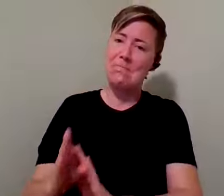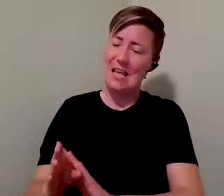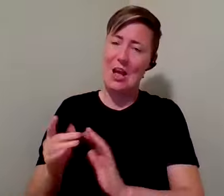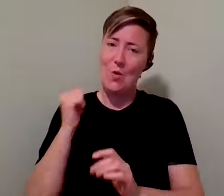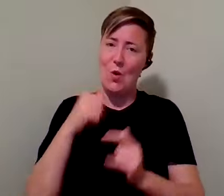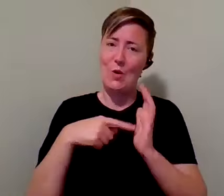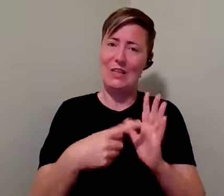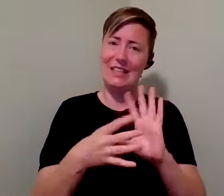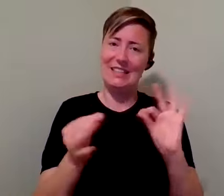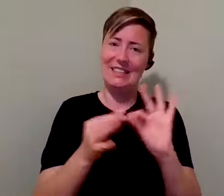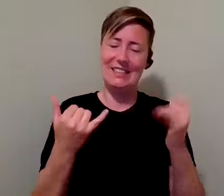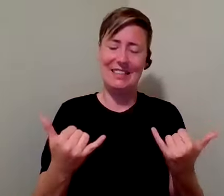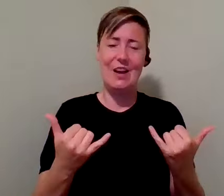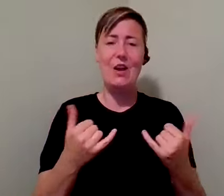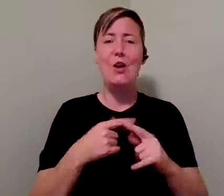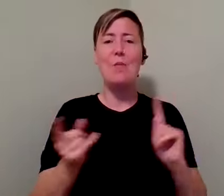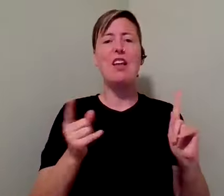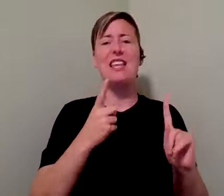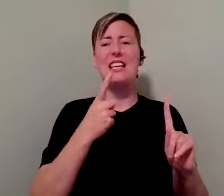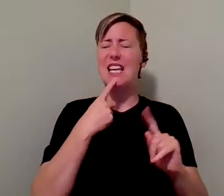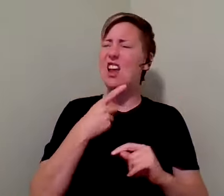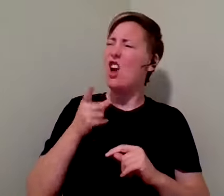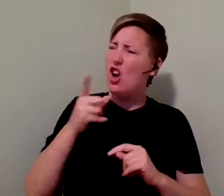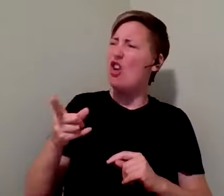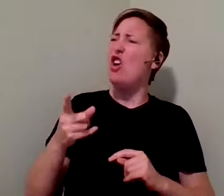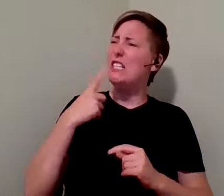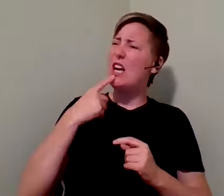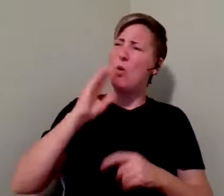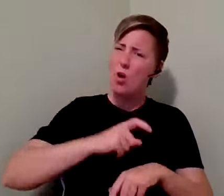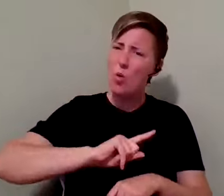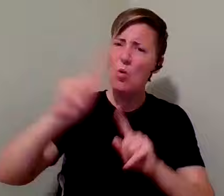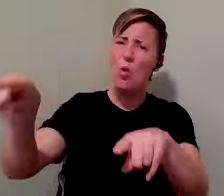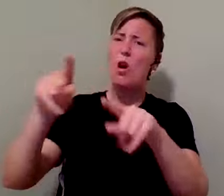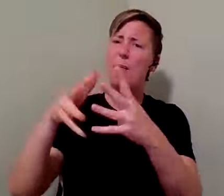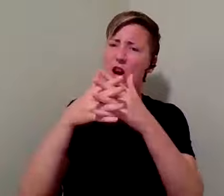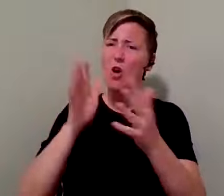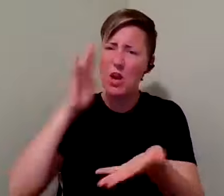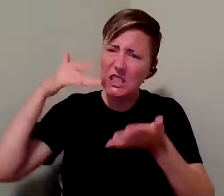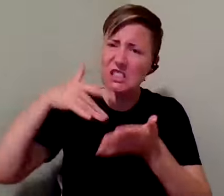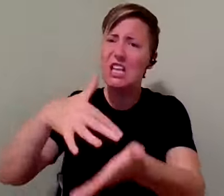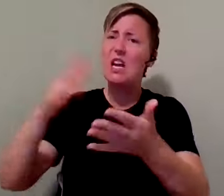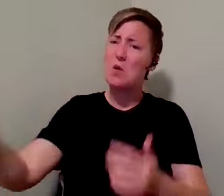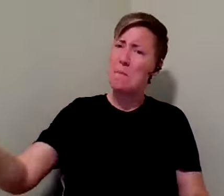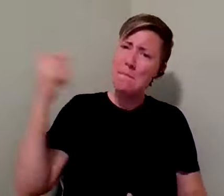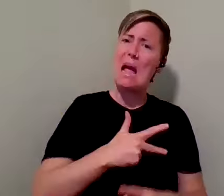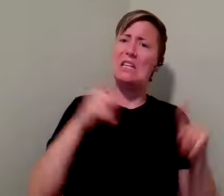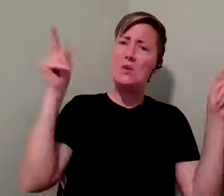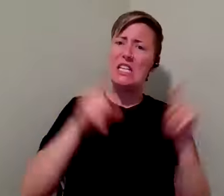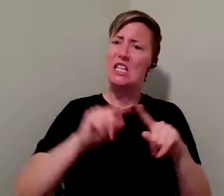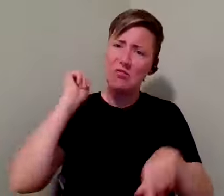going to qualify as a counselor and you're going to come back and you're going to start a rehab. And what are you doing there?" Now, my son had